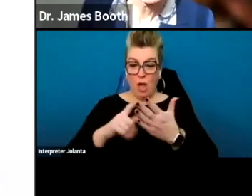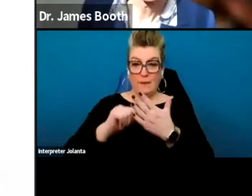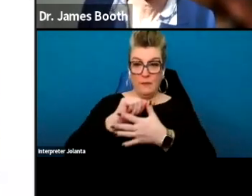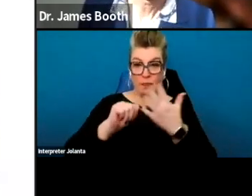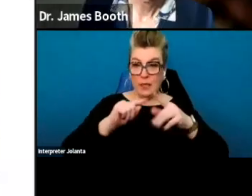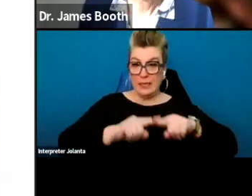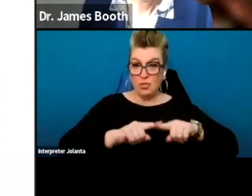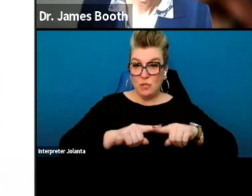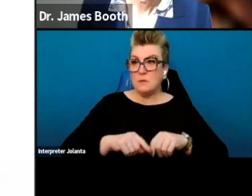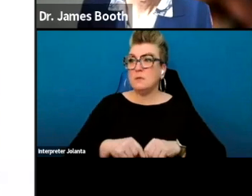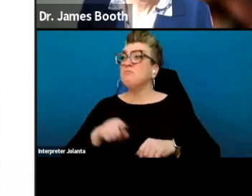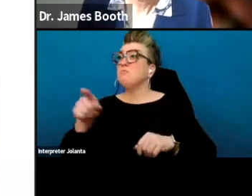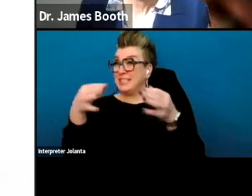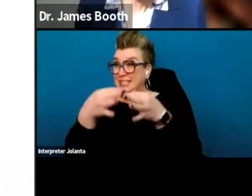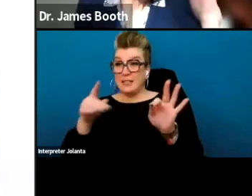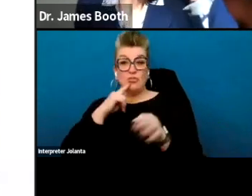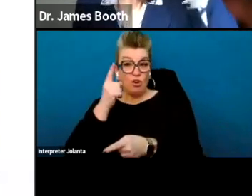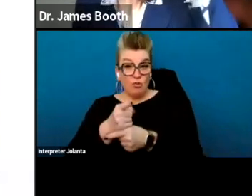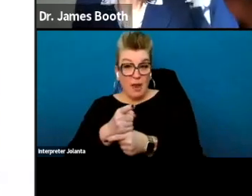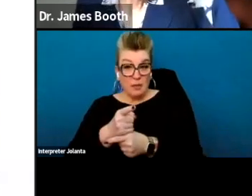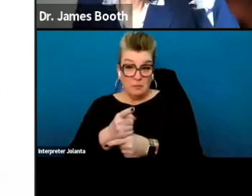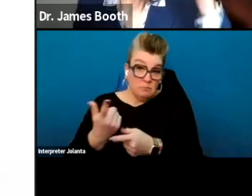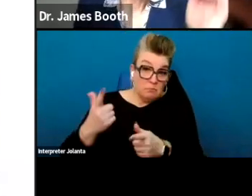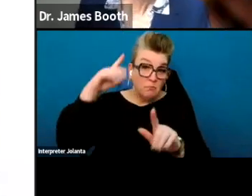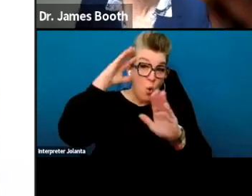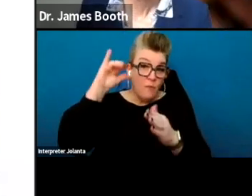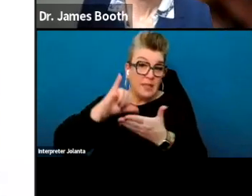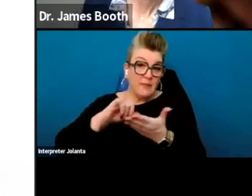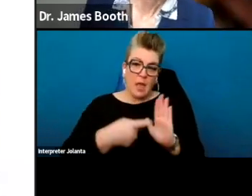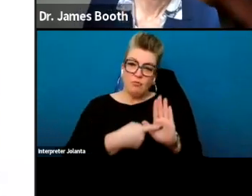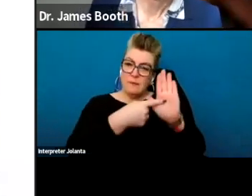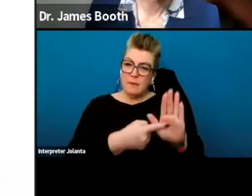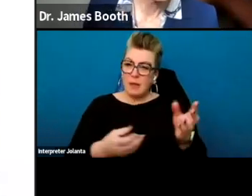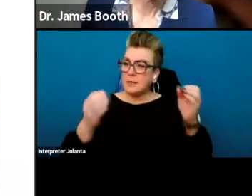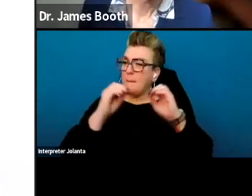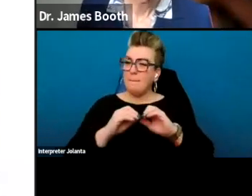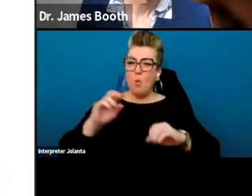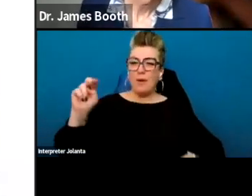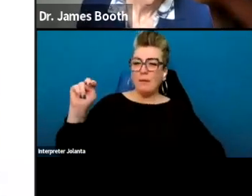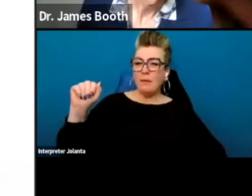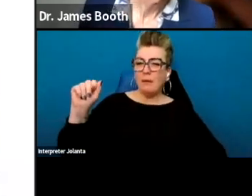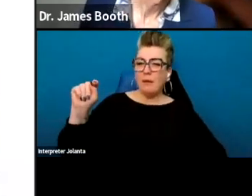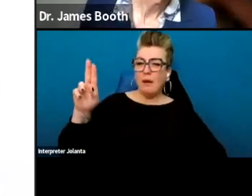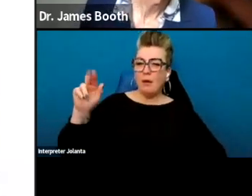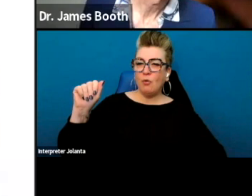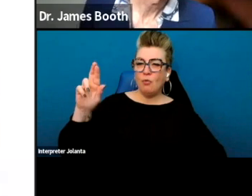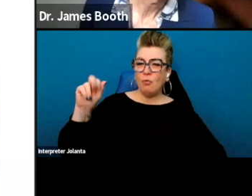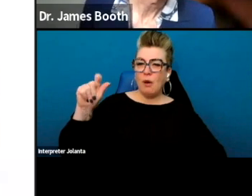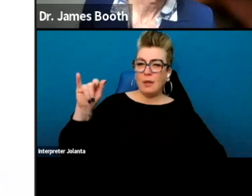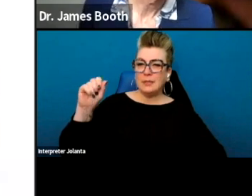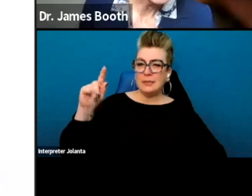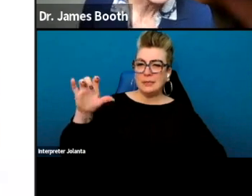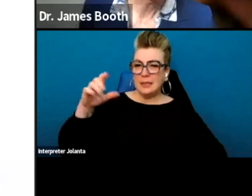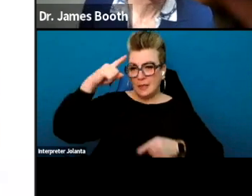These are the correct sentences. So hopefully they're reflective of kind of more naturalistic processing. An example of